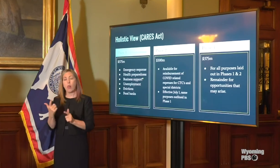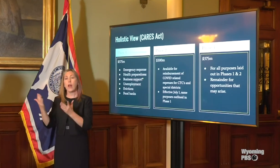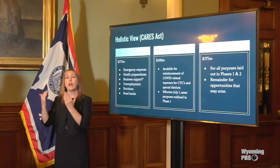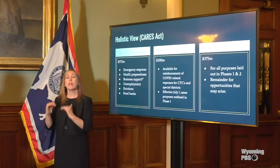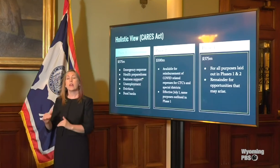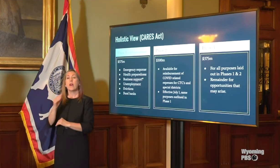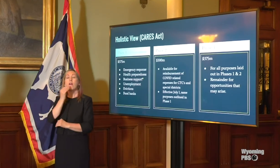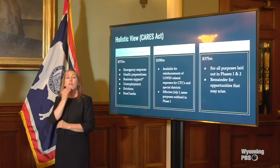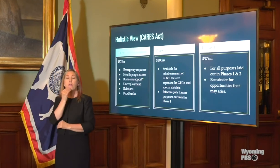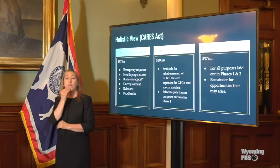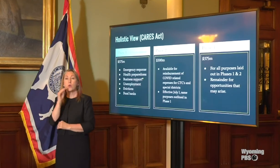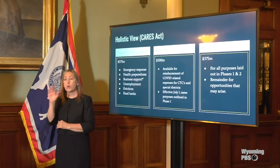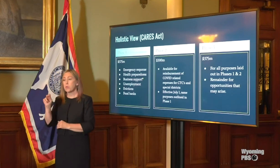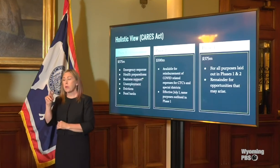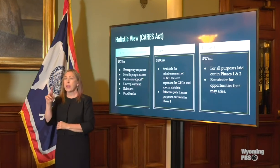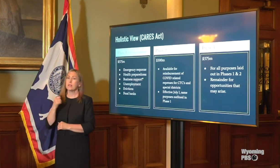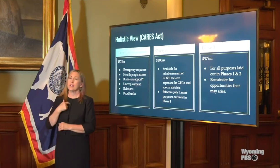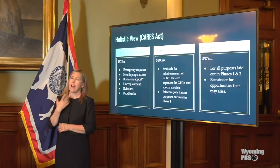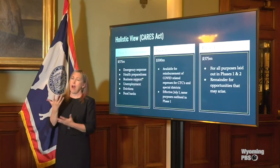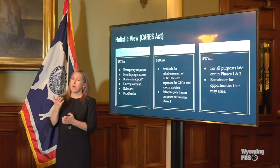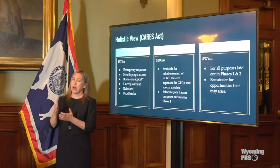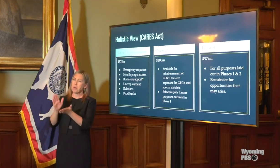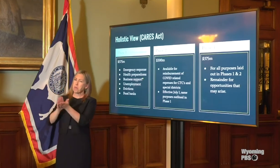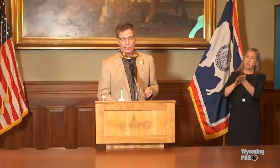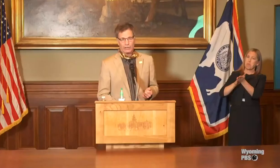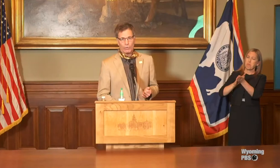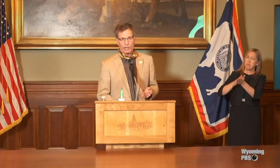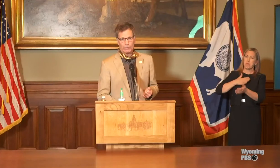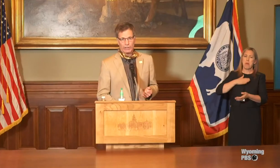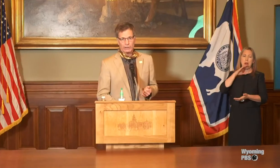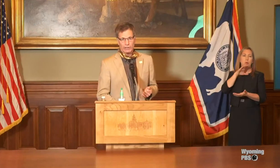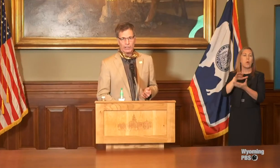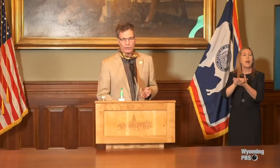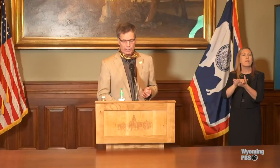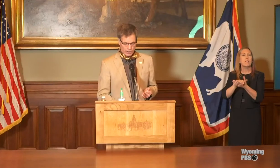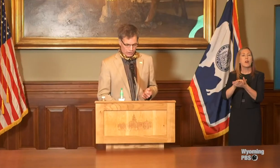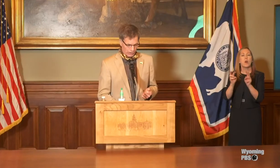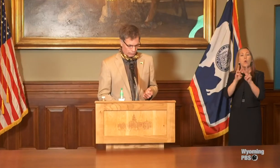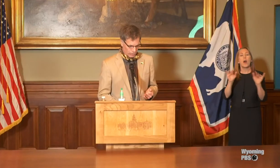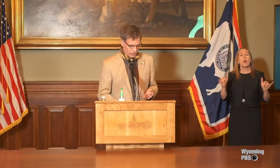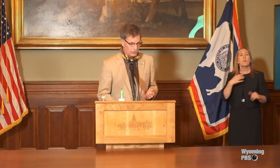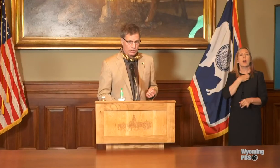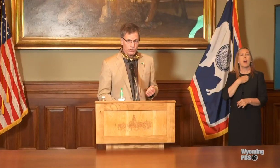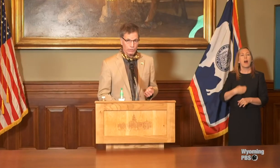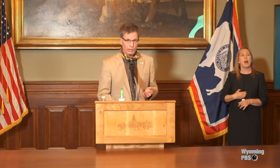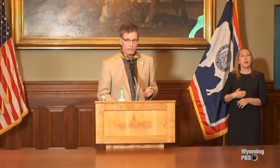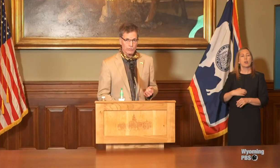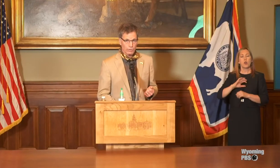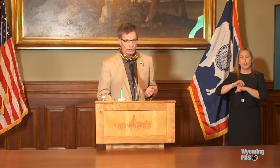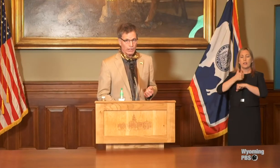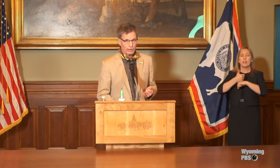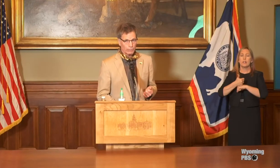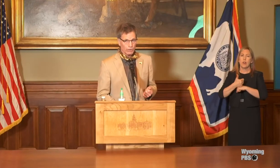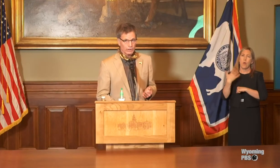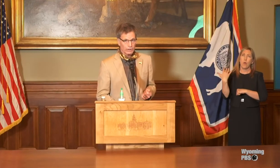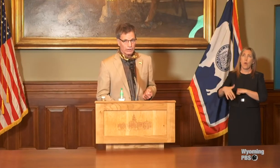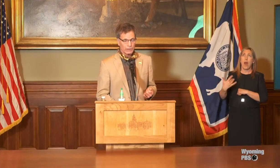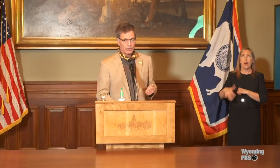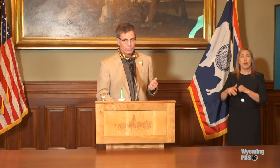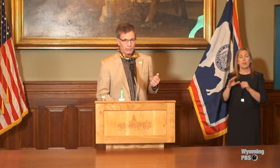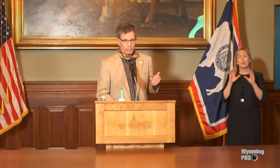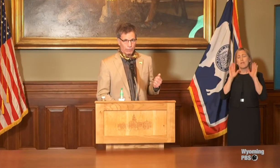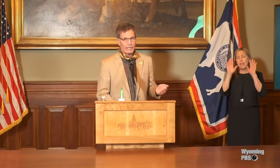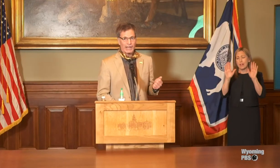banks, and here I want to give a shout out to my wife and the Wyoming Hunger Initiative, which is just doing extraordinary